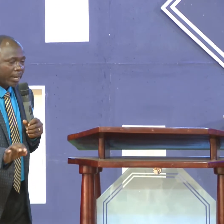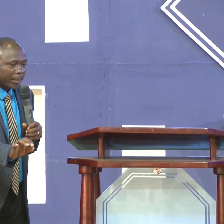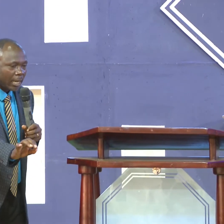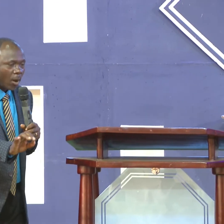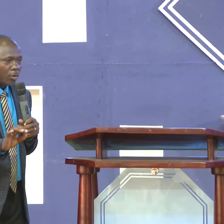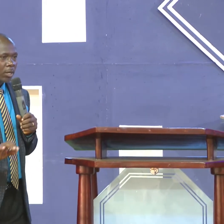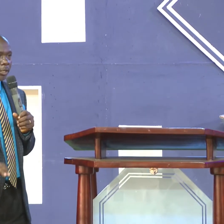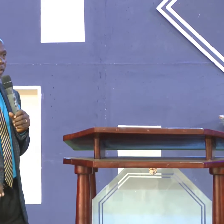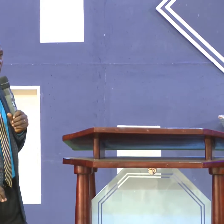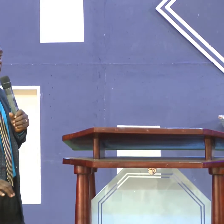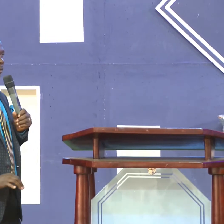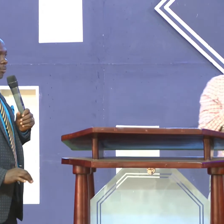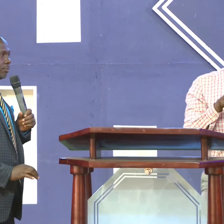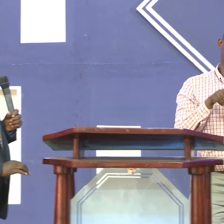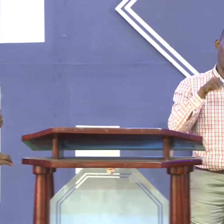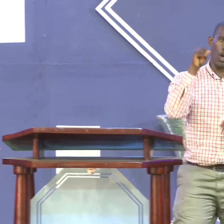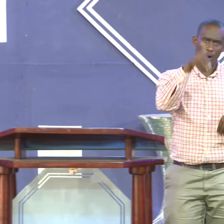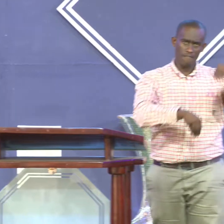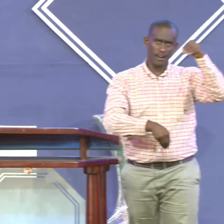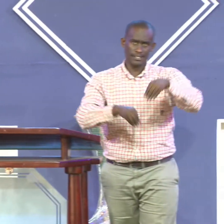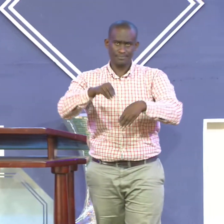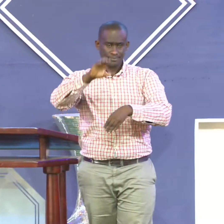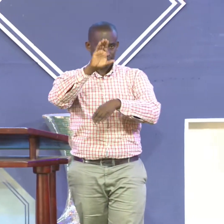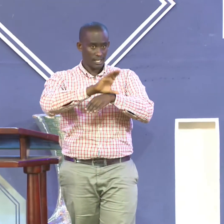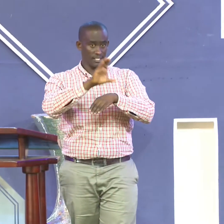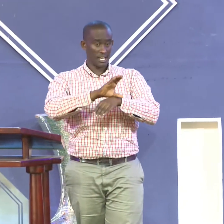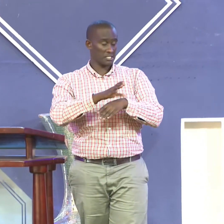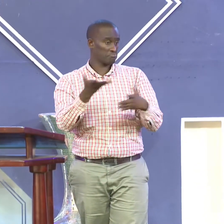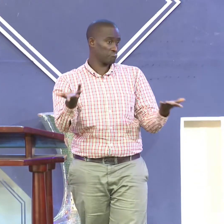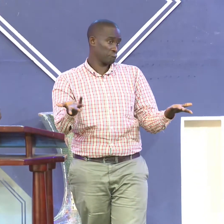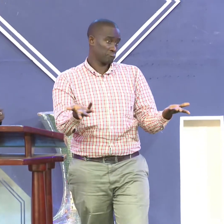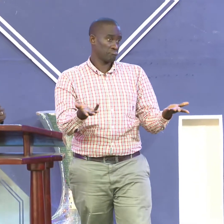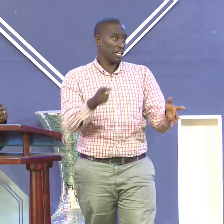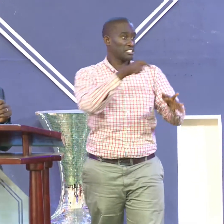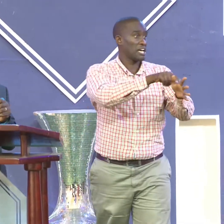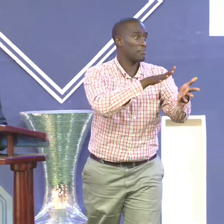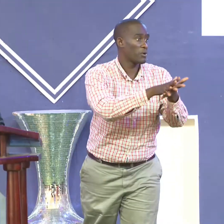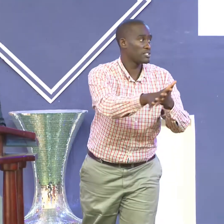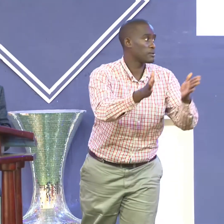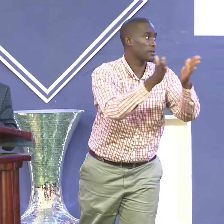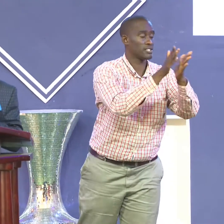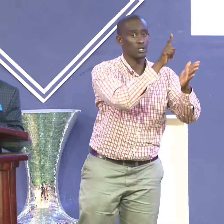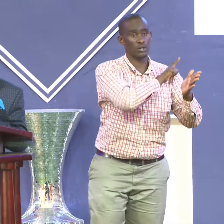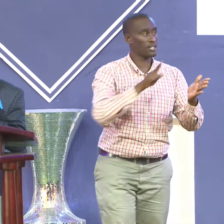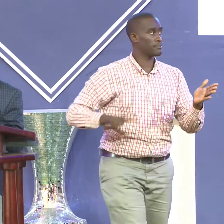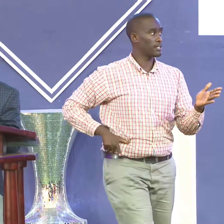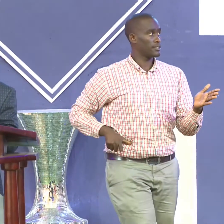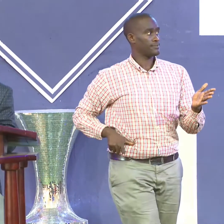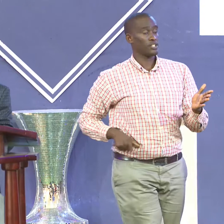university. The time he would spend at church, and then it dies. Praise the